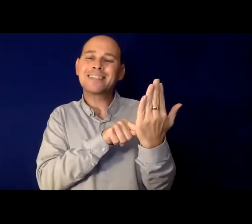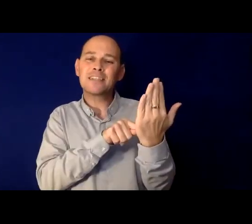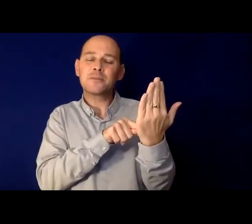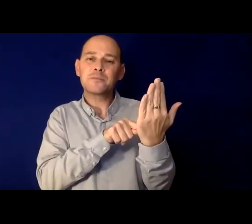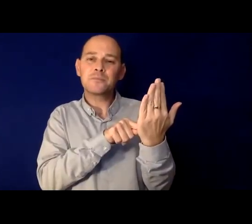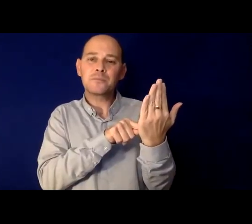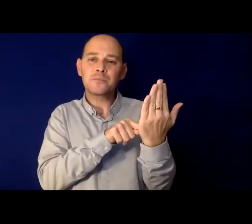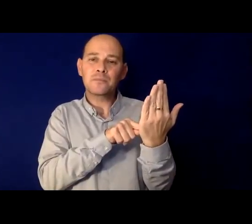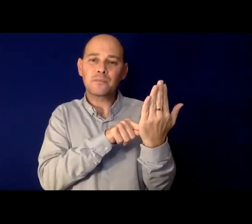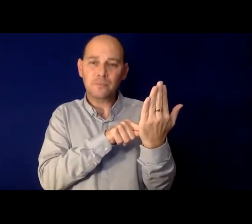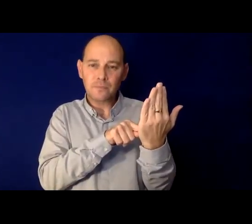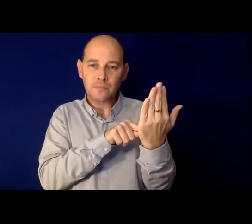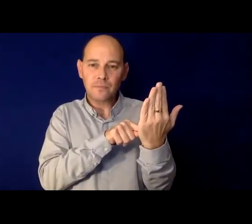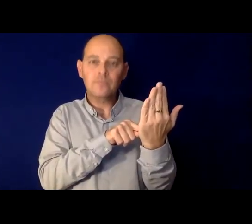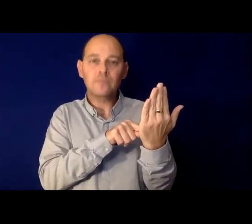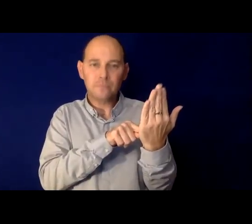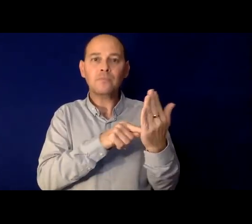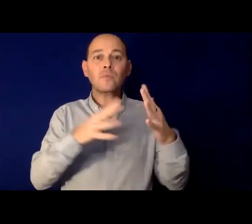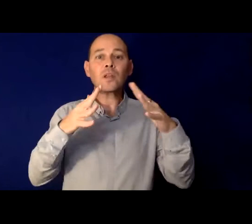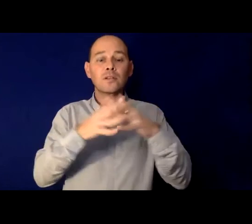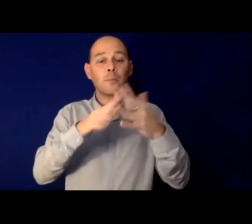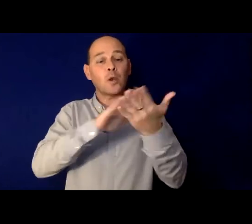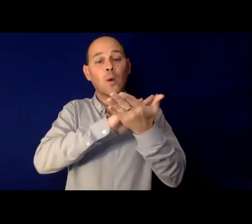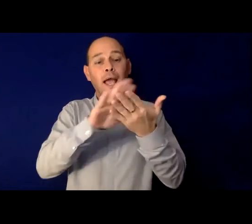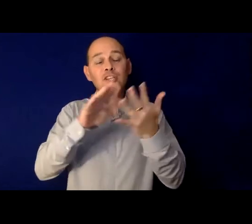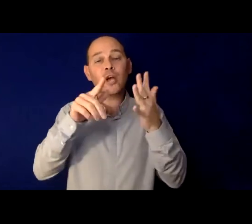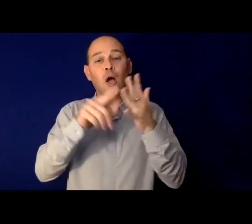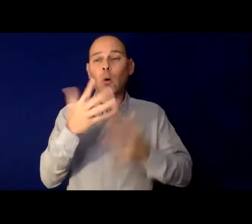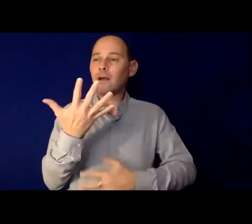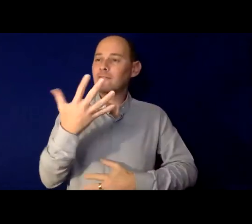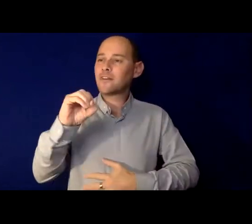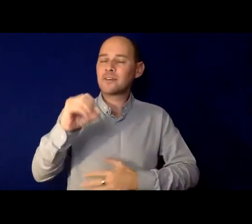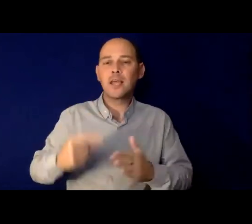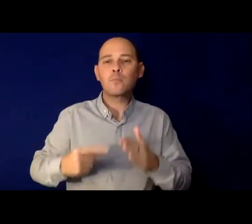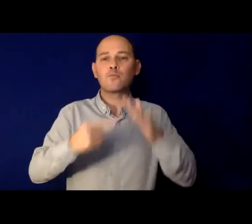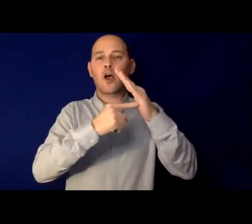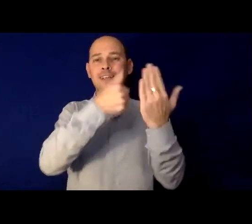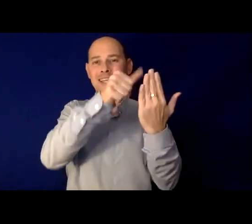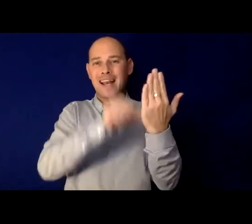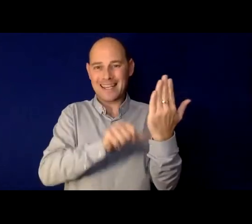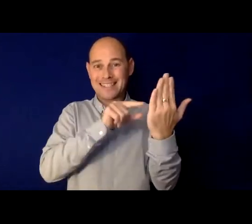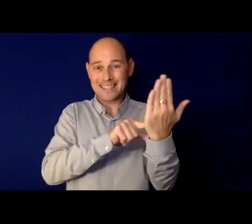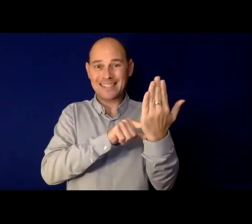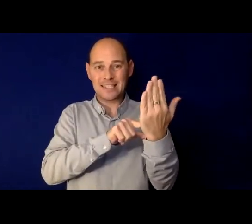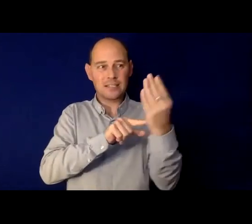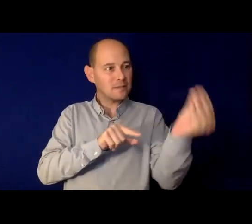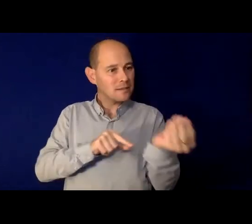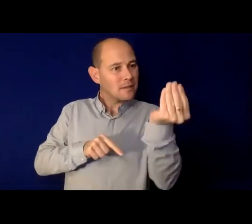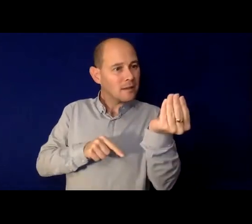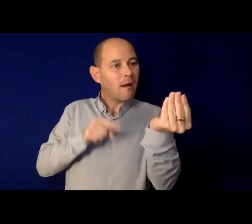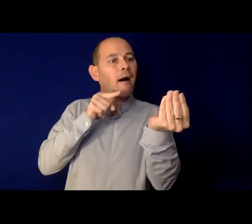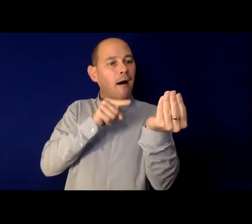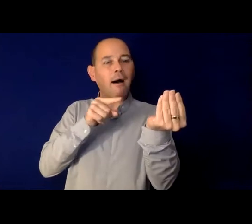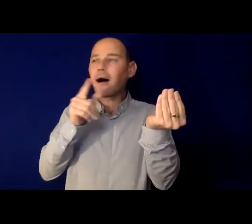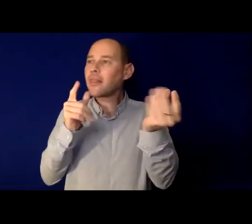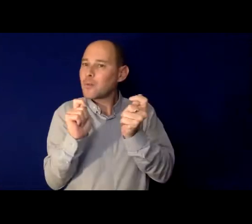with, we take the WHO 50 priority list for least and middle income countries, and we adopted